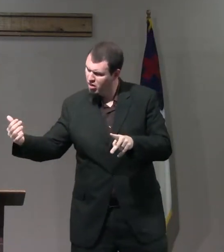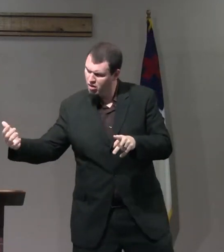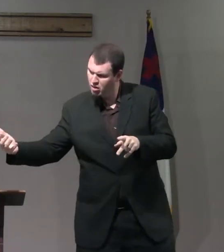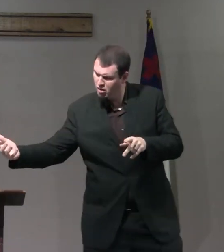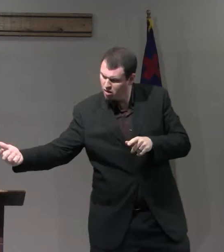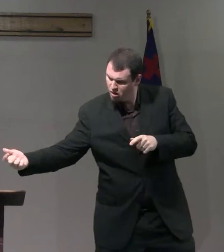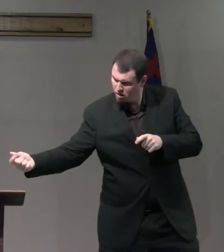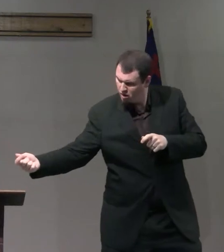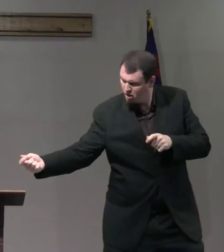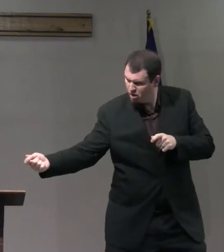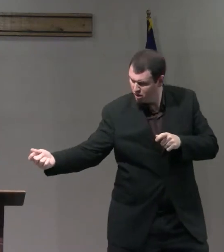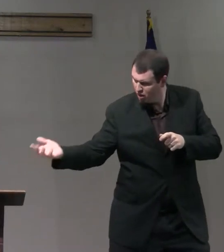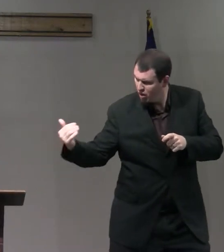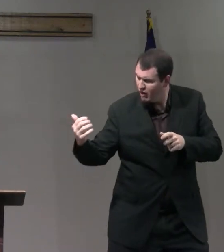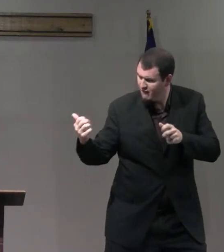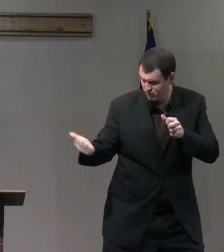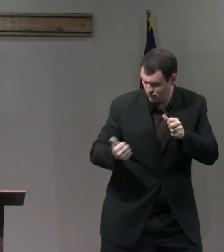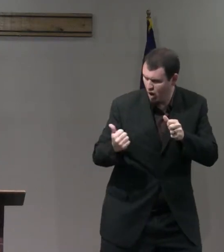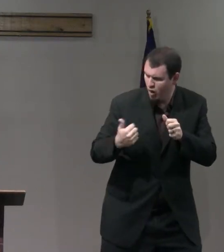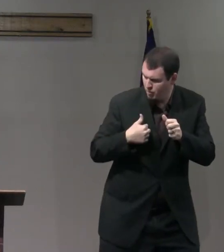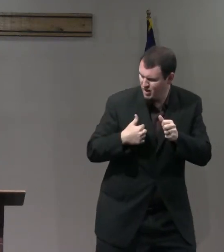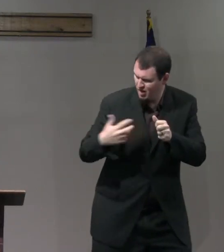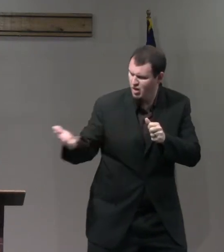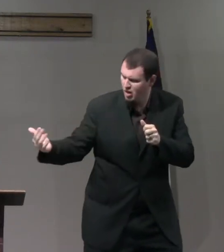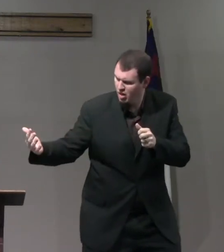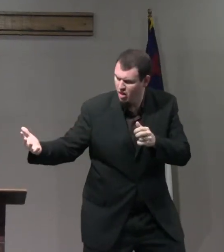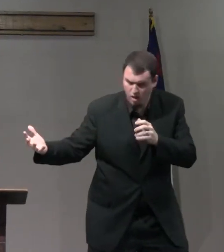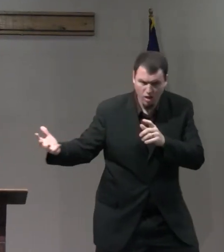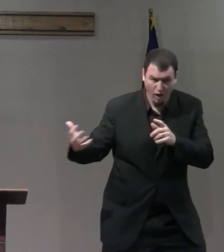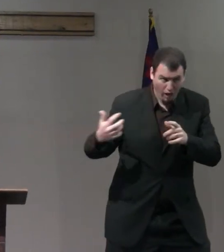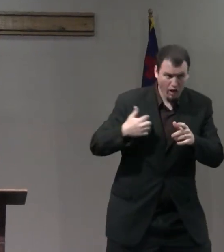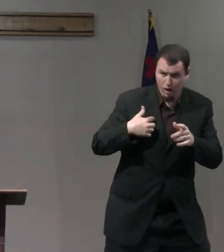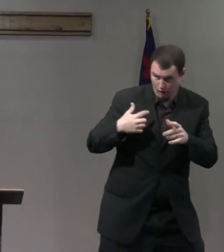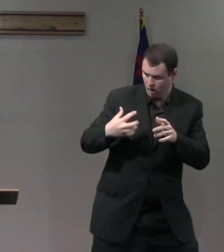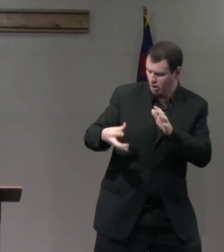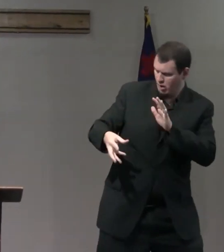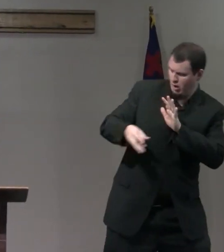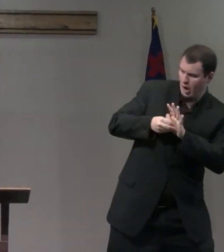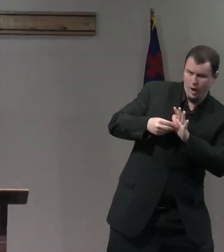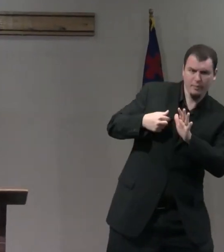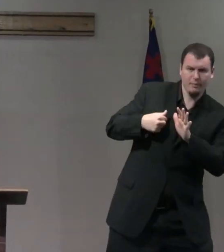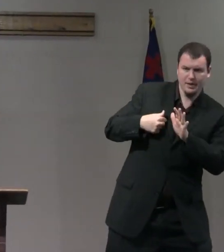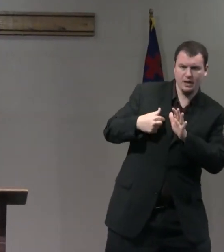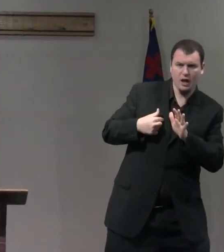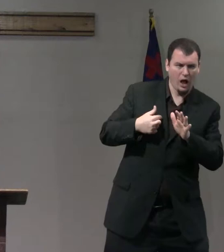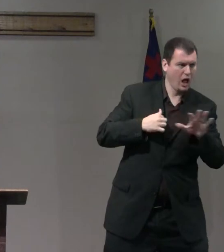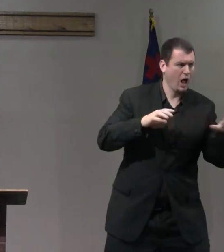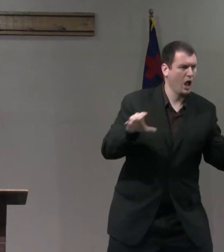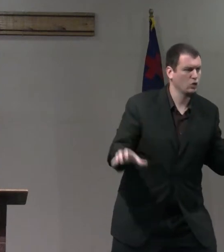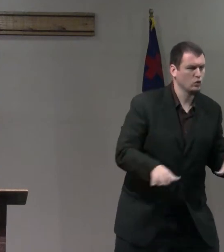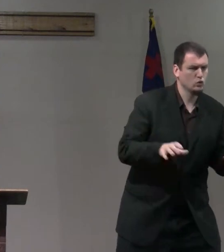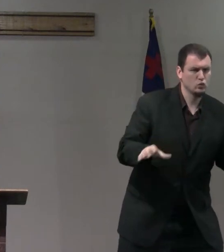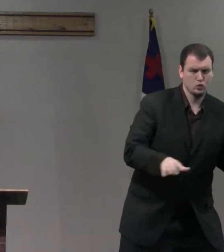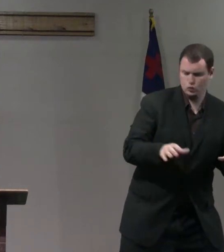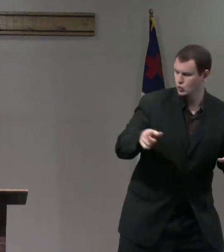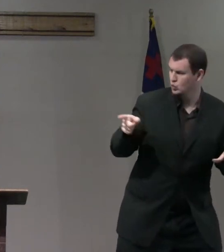time, he tries to get others to follow him. Follow his